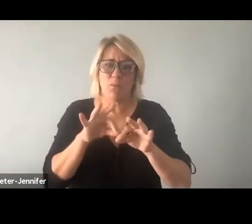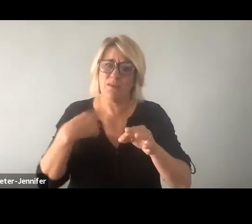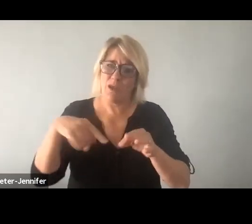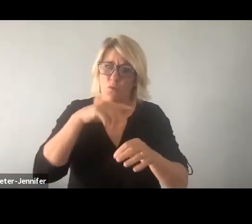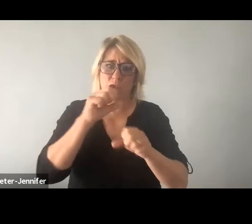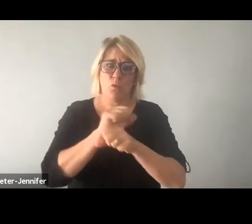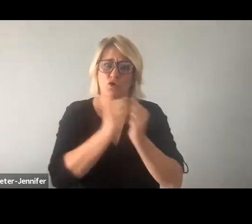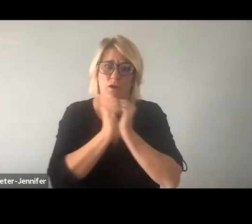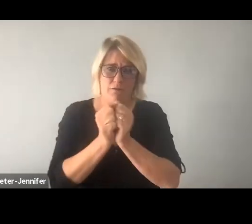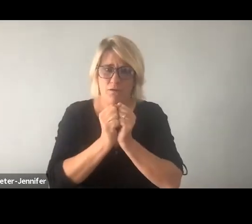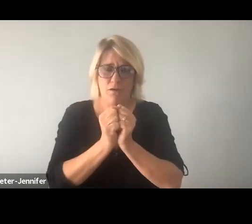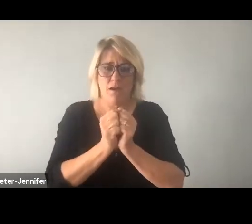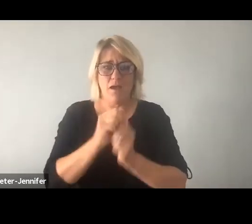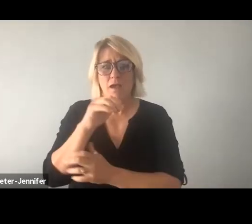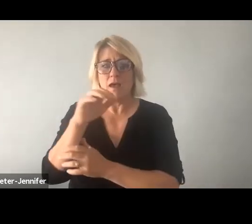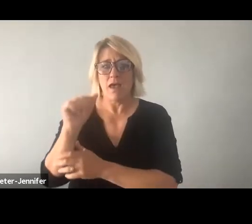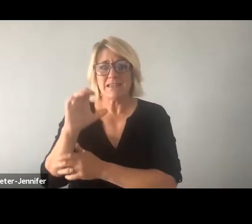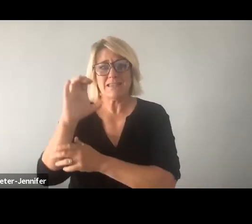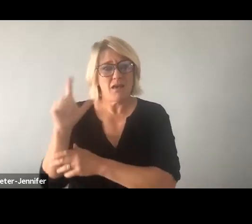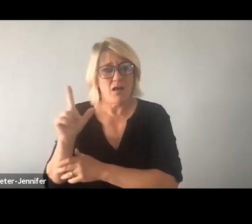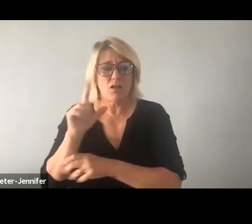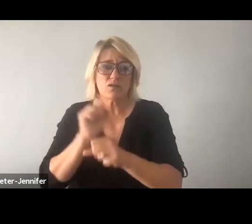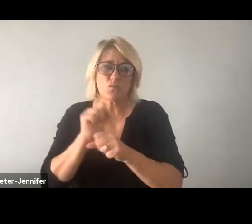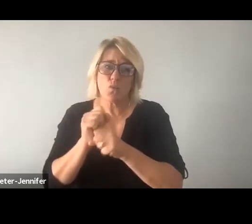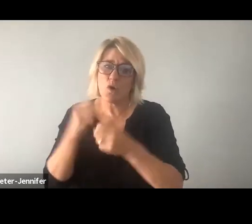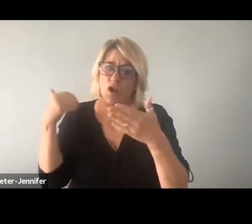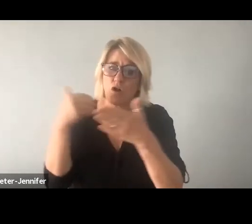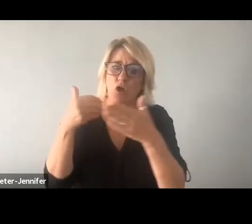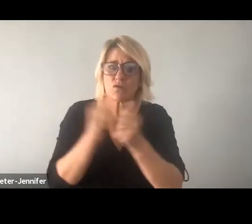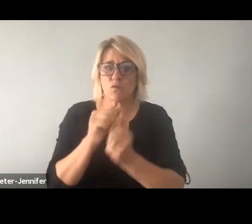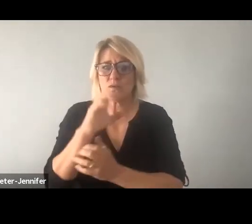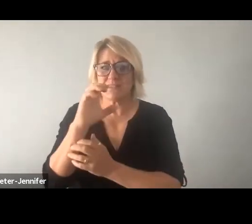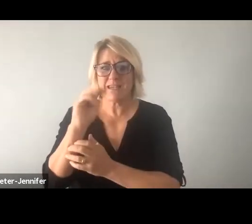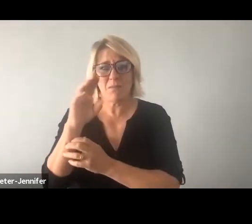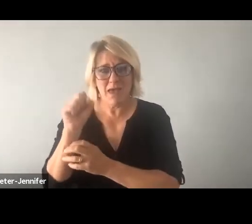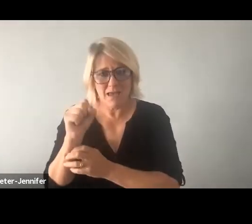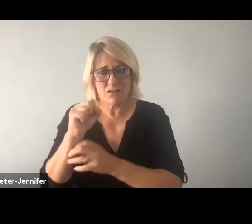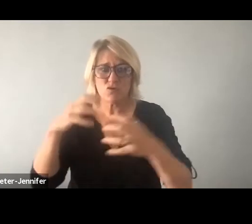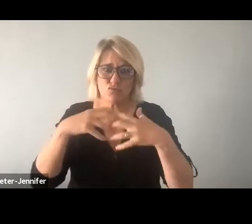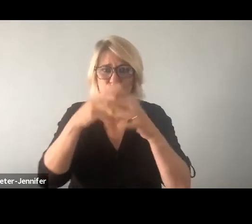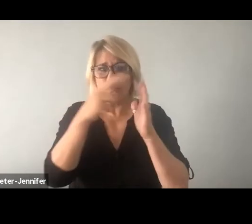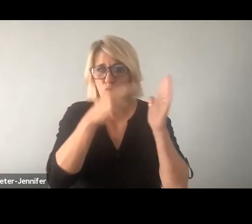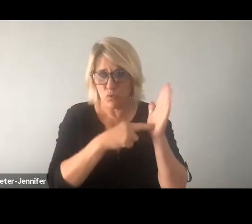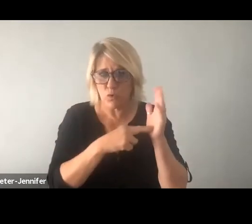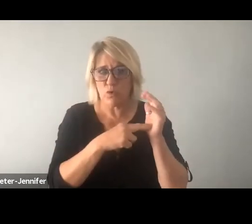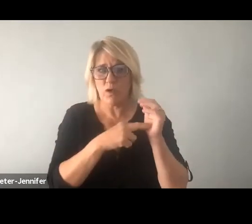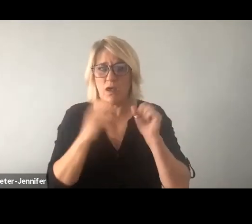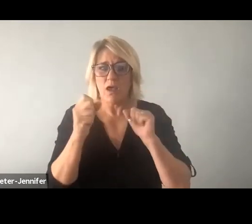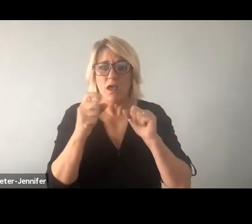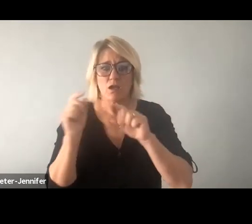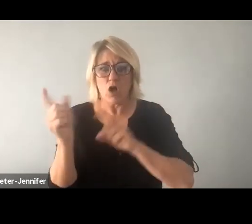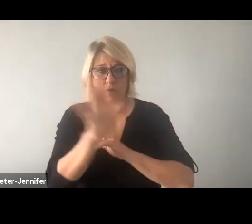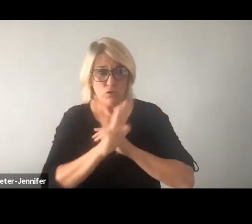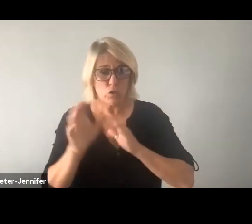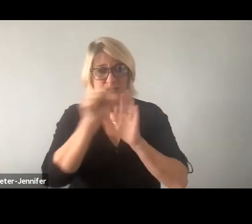together. ACL is working very closely with CMS in implementing this rule, and all of y'all states are in the